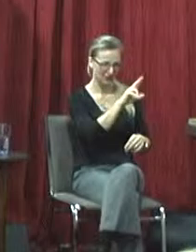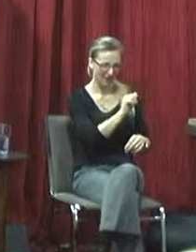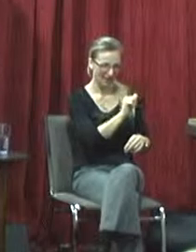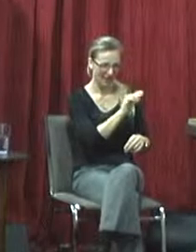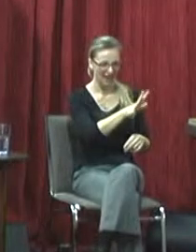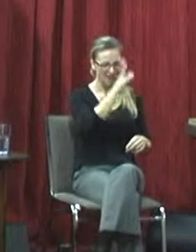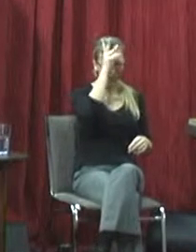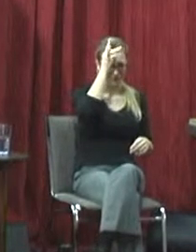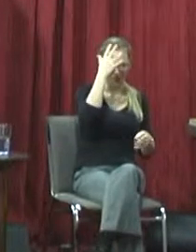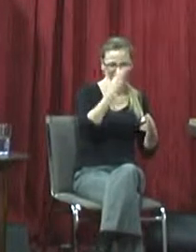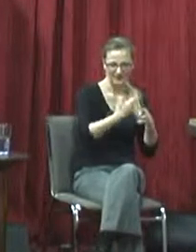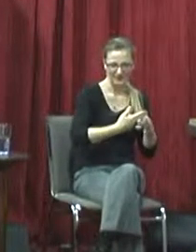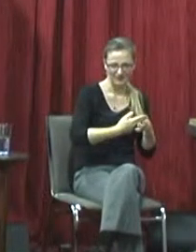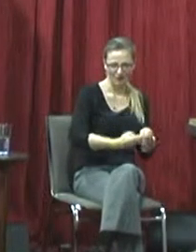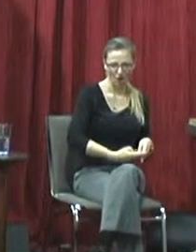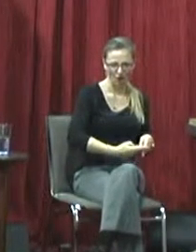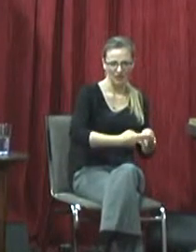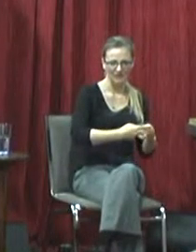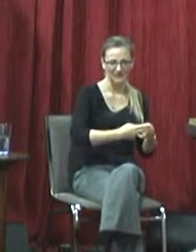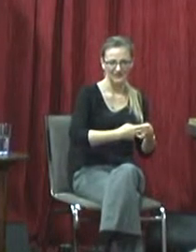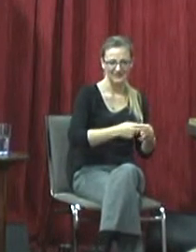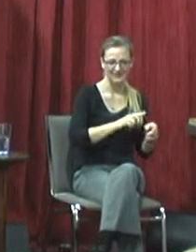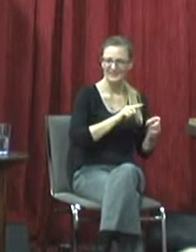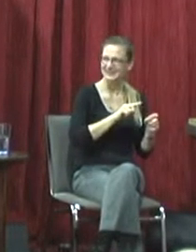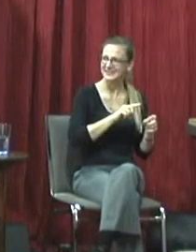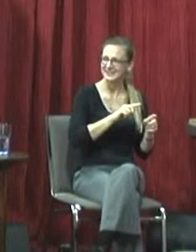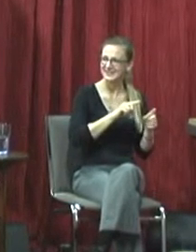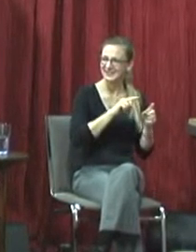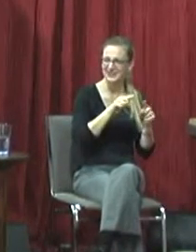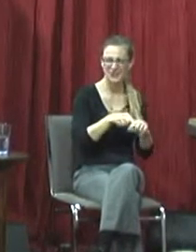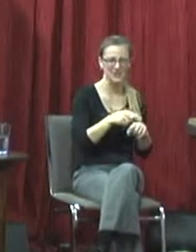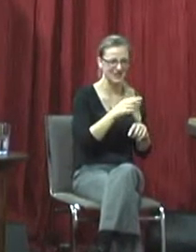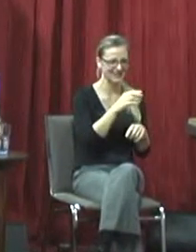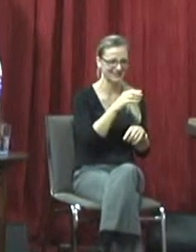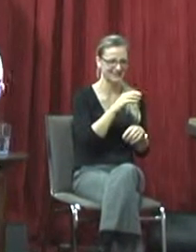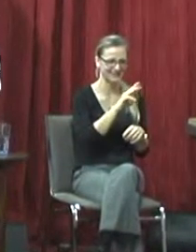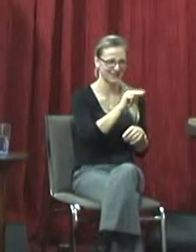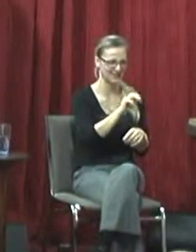And your father is going to be called Going Meshuggah.